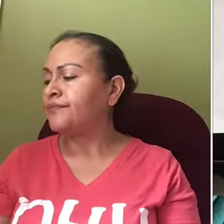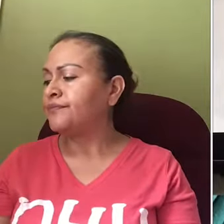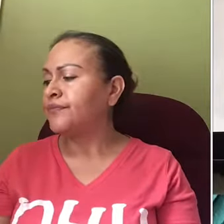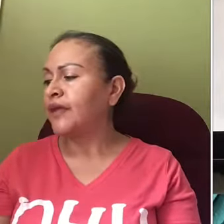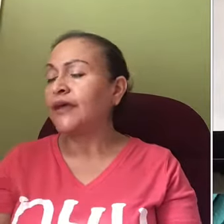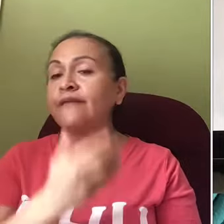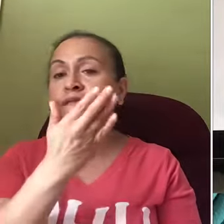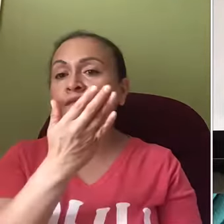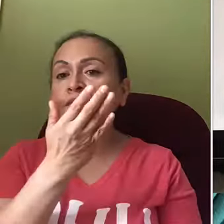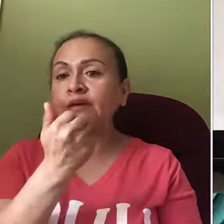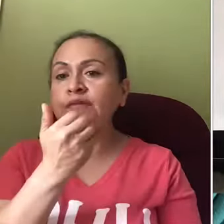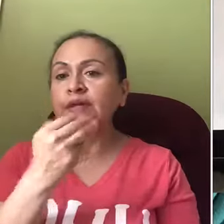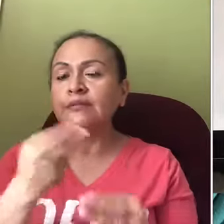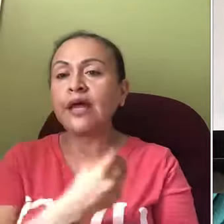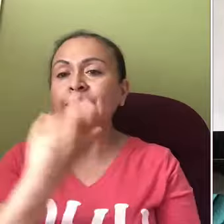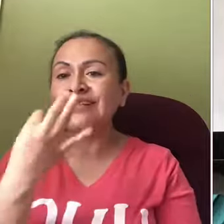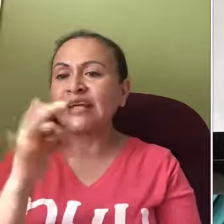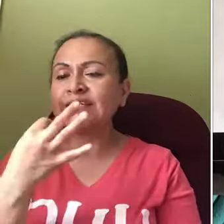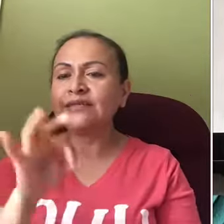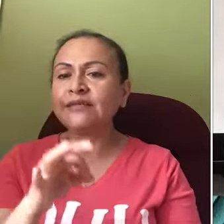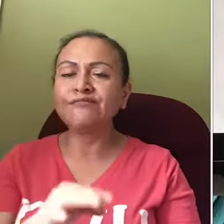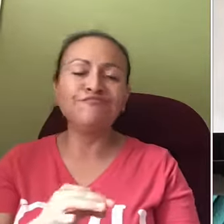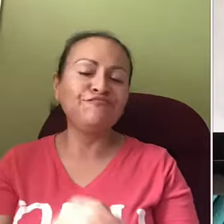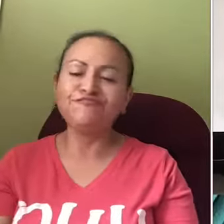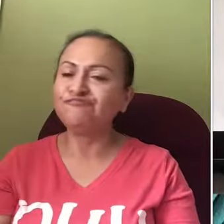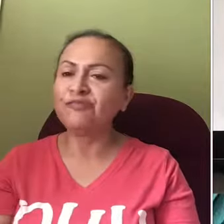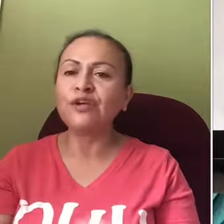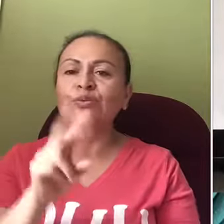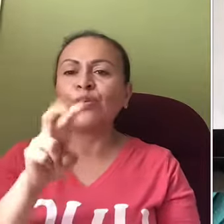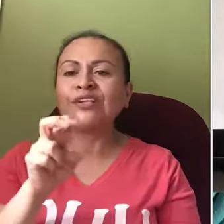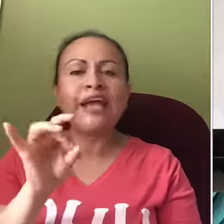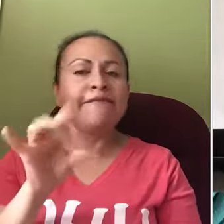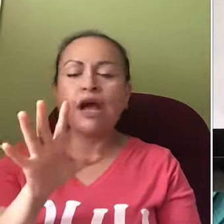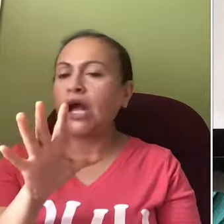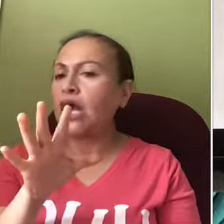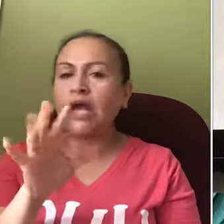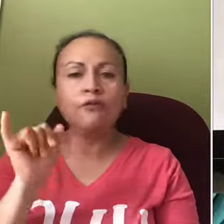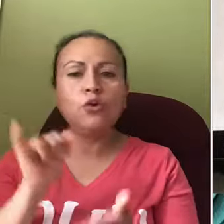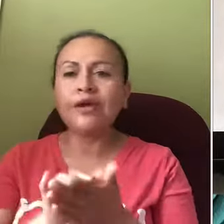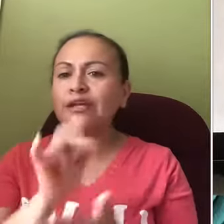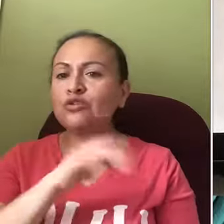19, and I'm pretty sure the square root of 285 is not a number. So we have